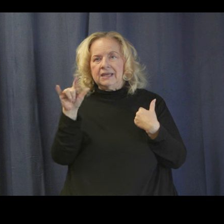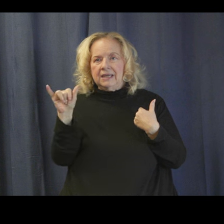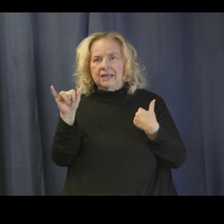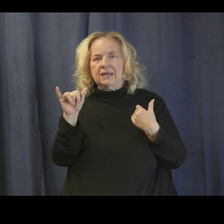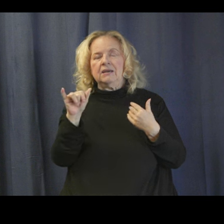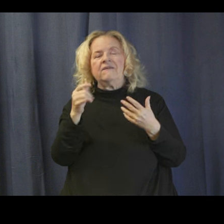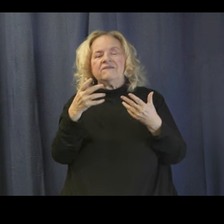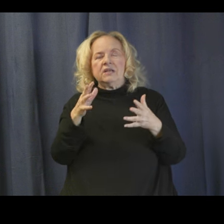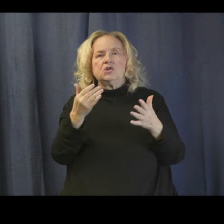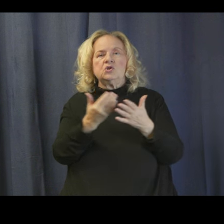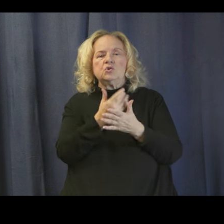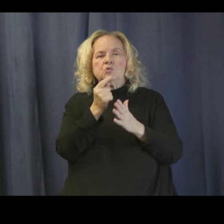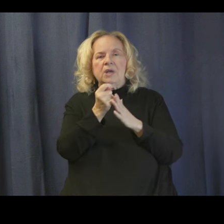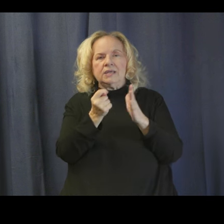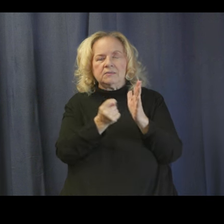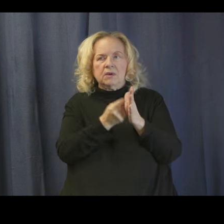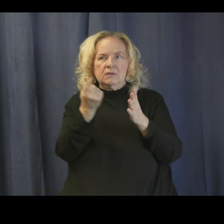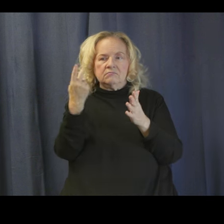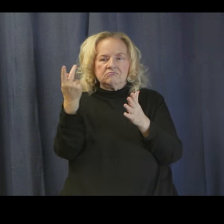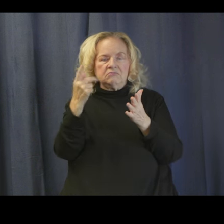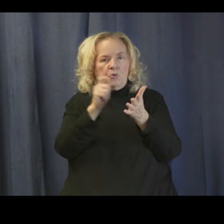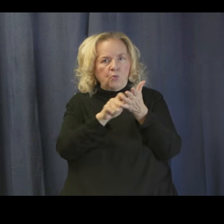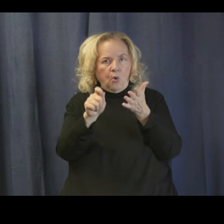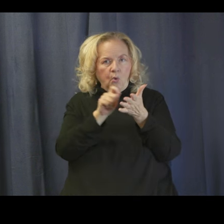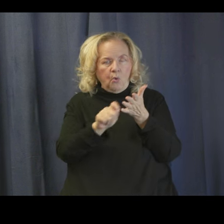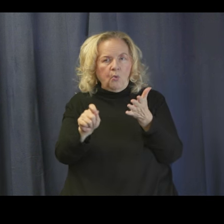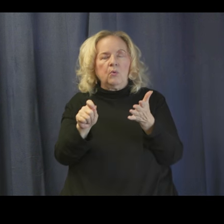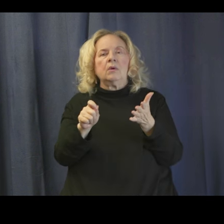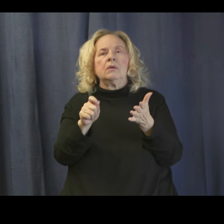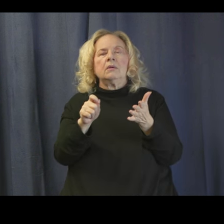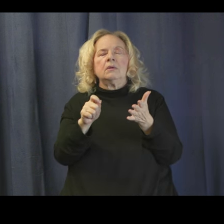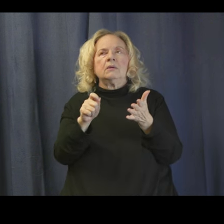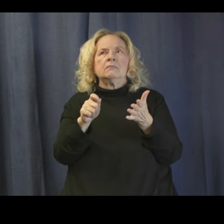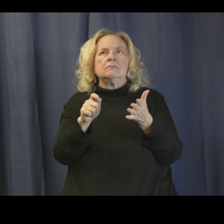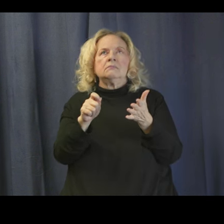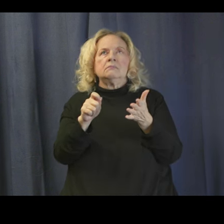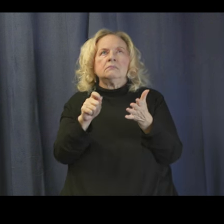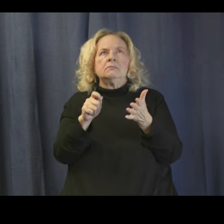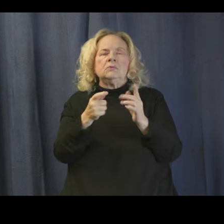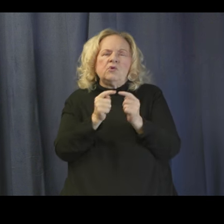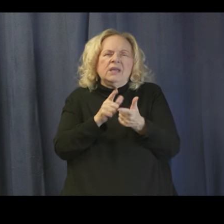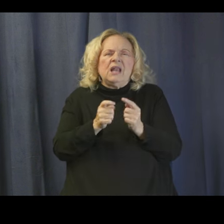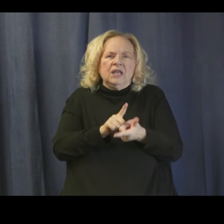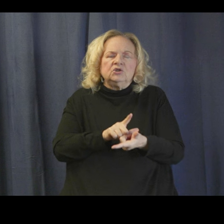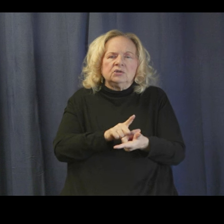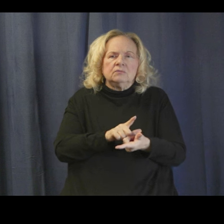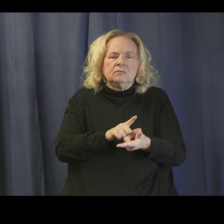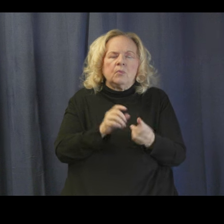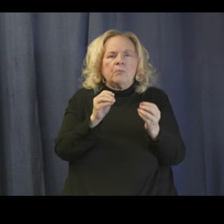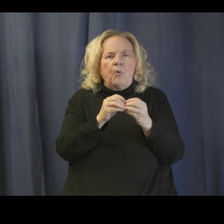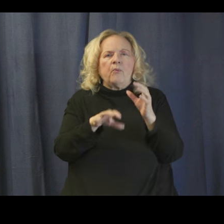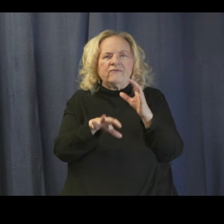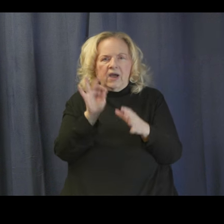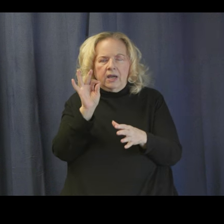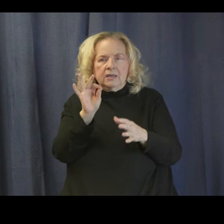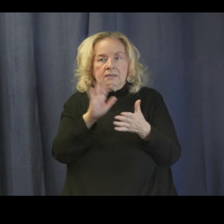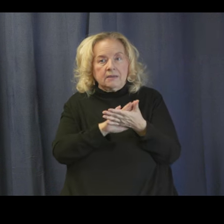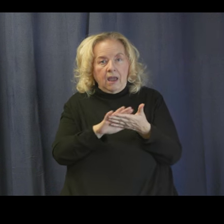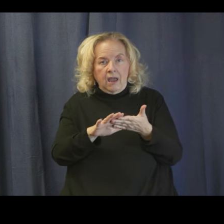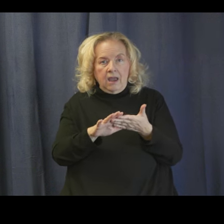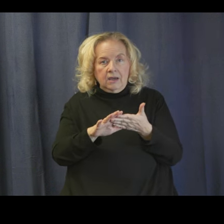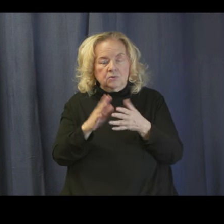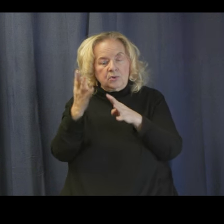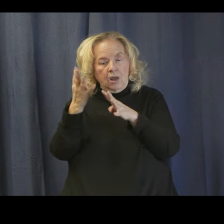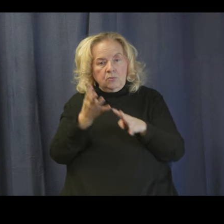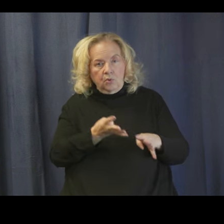been working, we finished the New Testament. I say that in one sense, there's always more we're finding. But